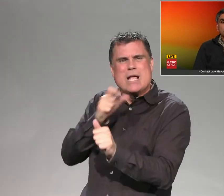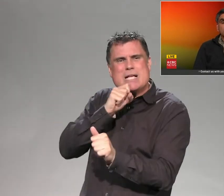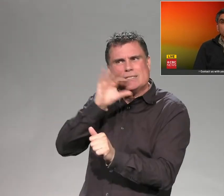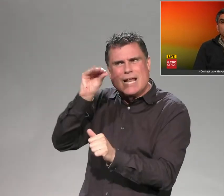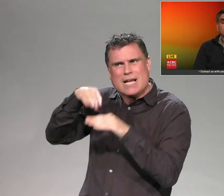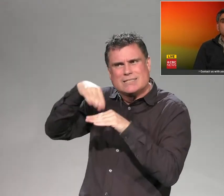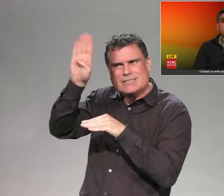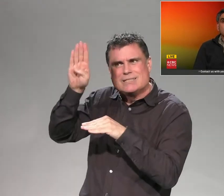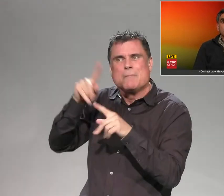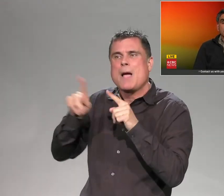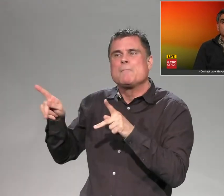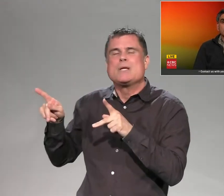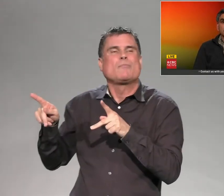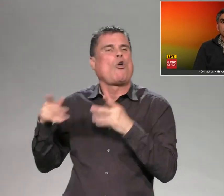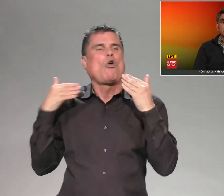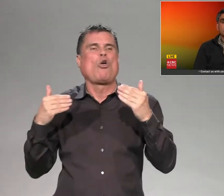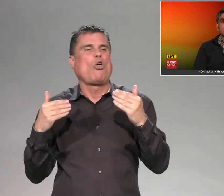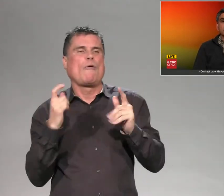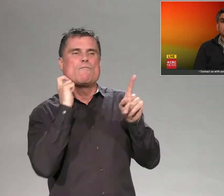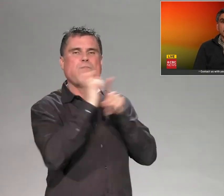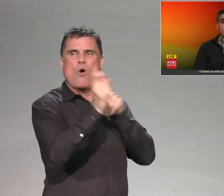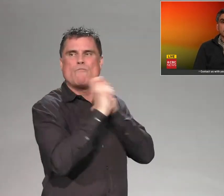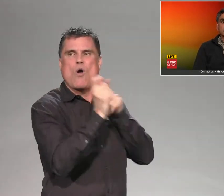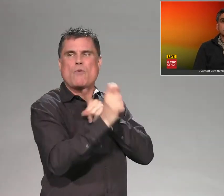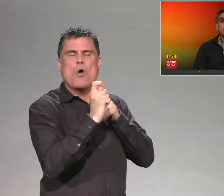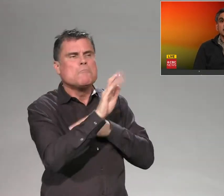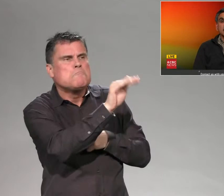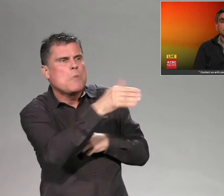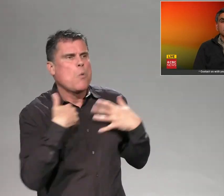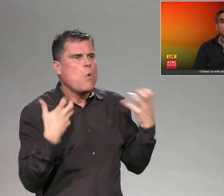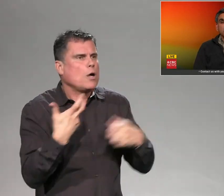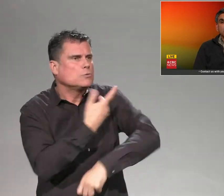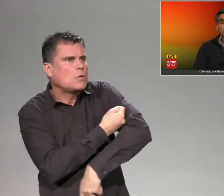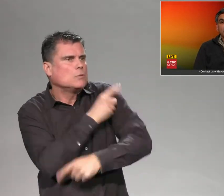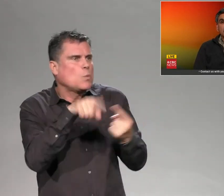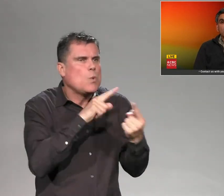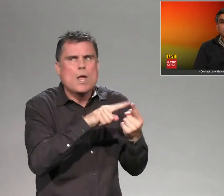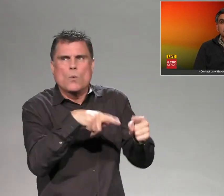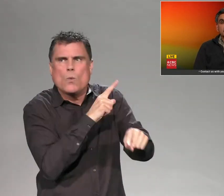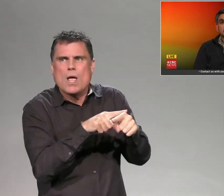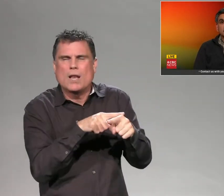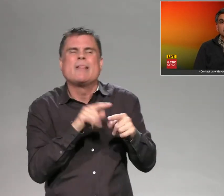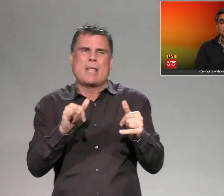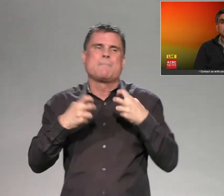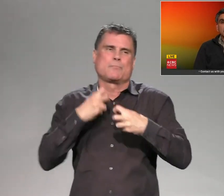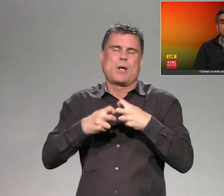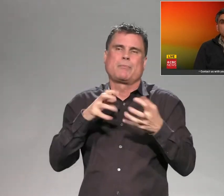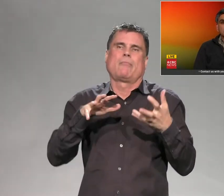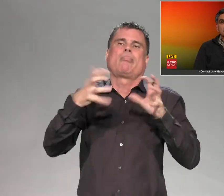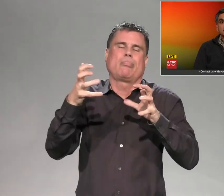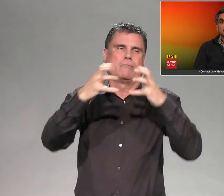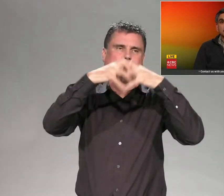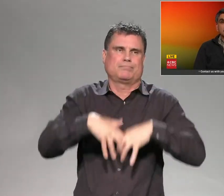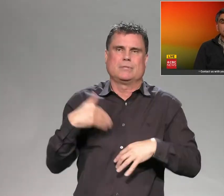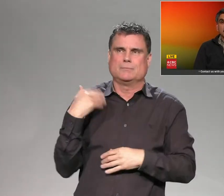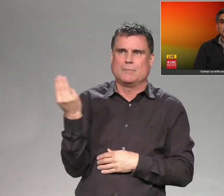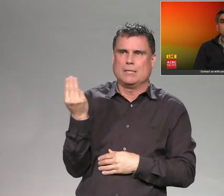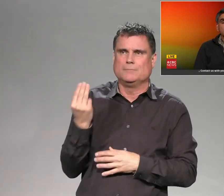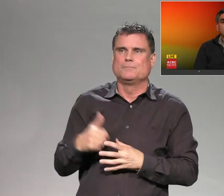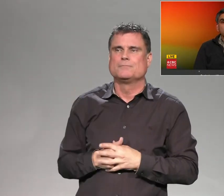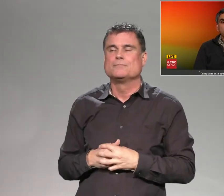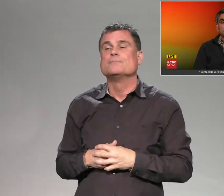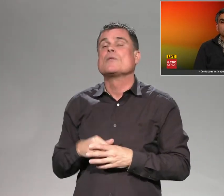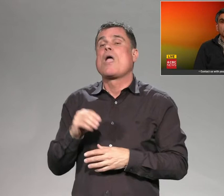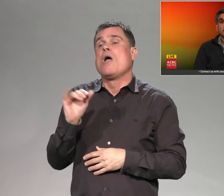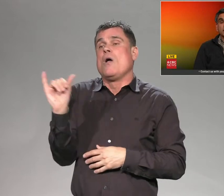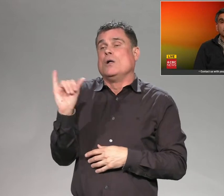there are people who are not going to be able to access the phone lines because of languages. When we go to an online appointment system, it is not just the seniors. We are again